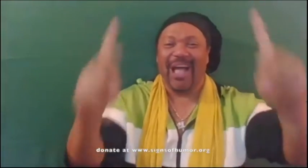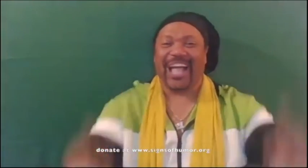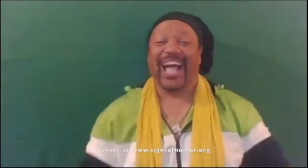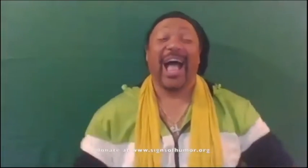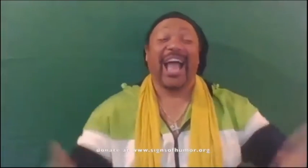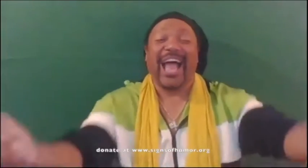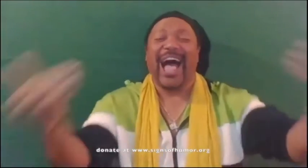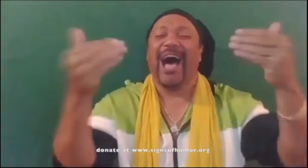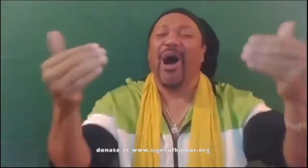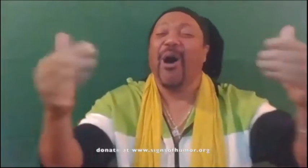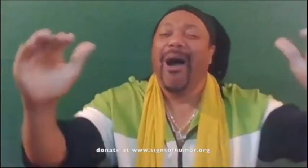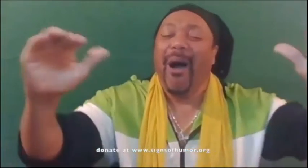me.